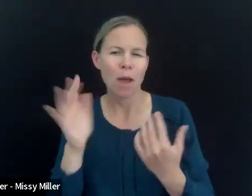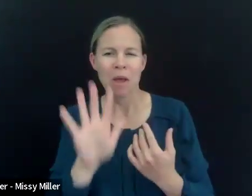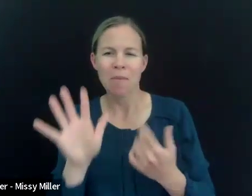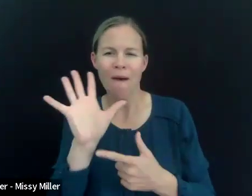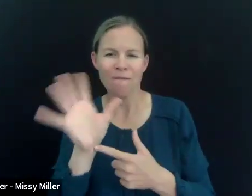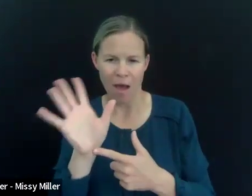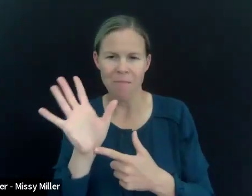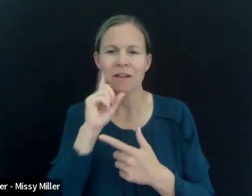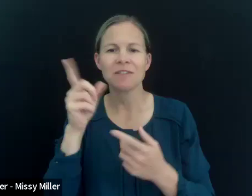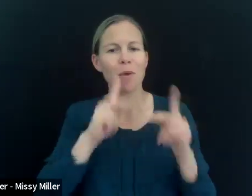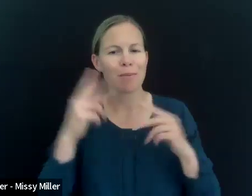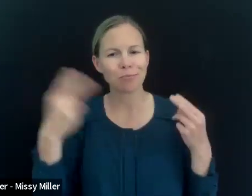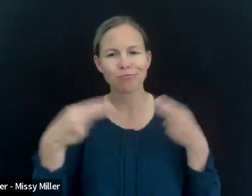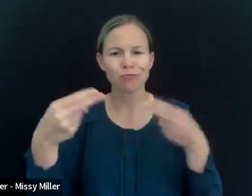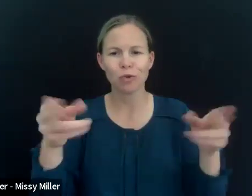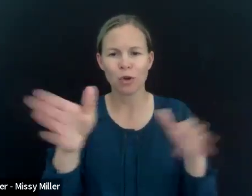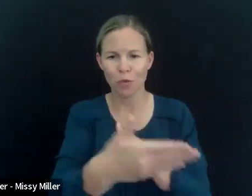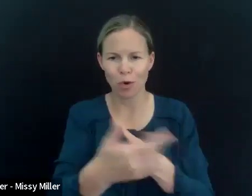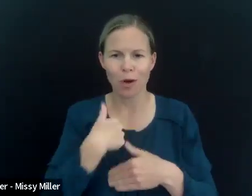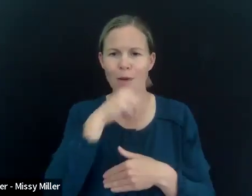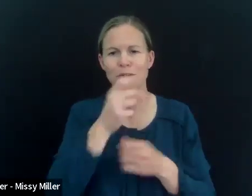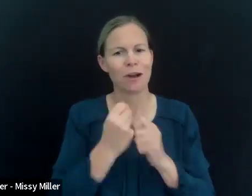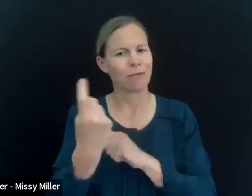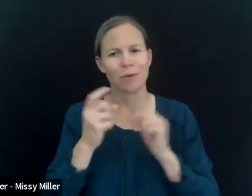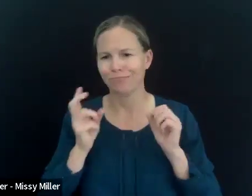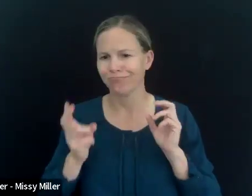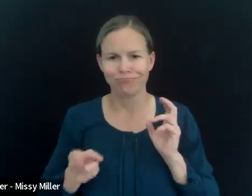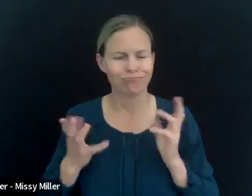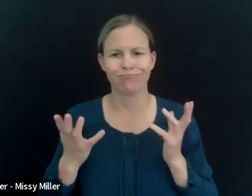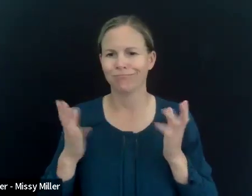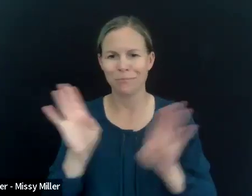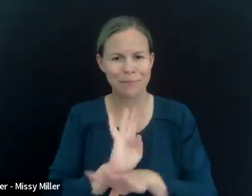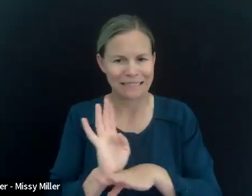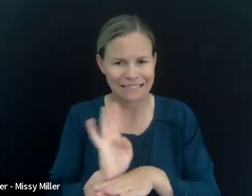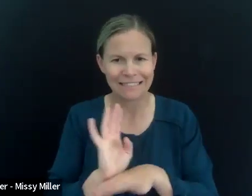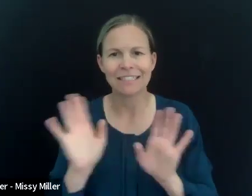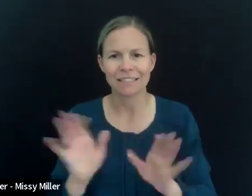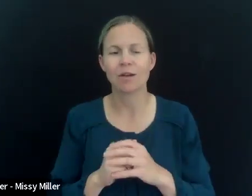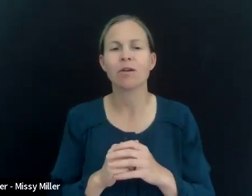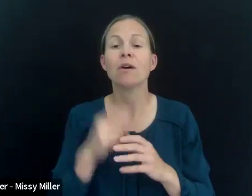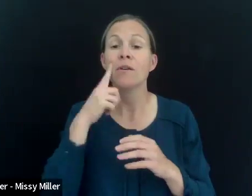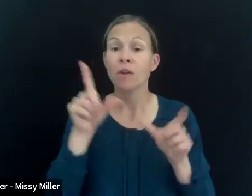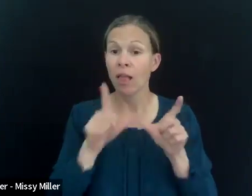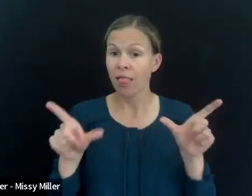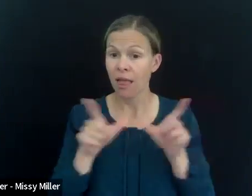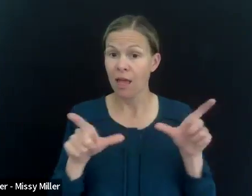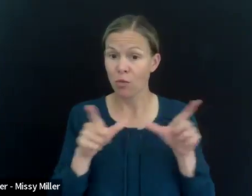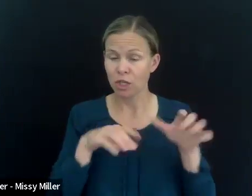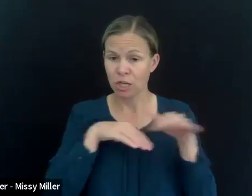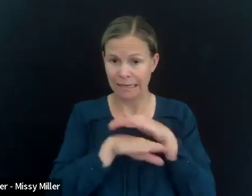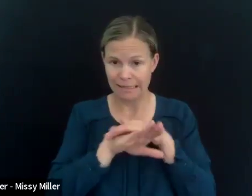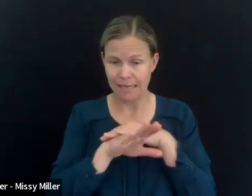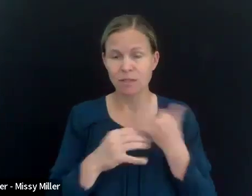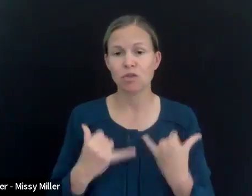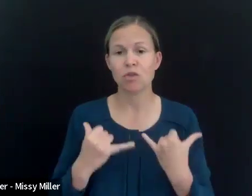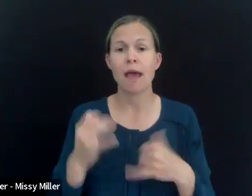know everybody is probably running from thing to thing. In our efforts for language justice, today's session